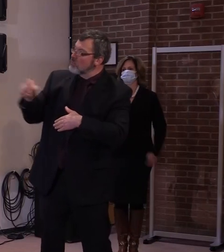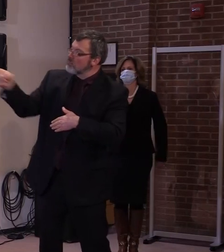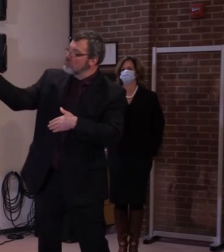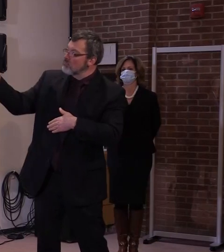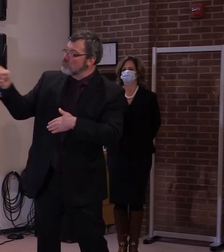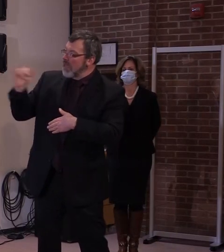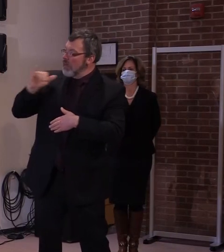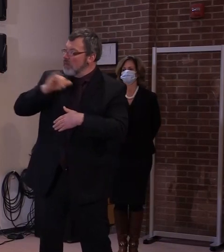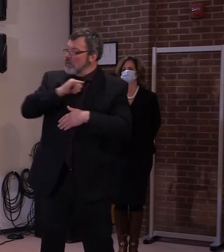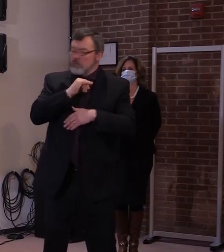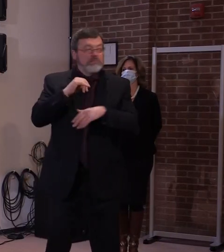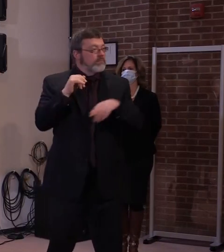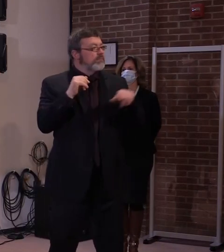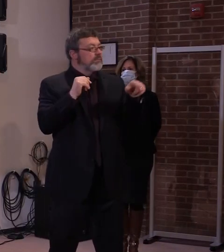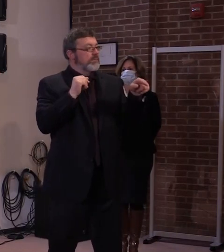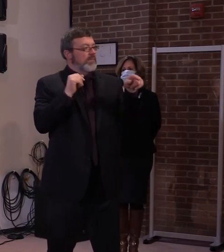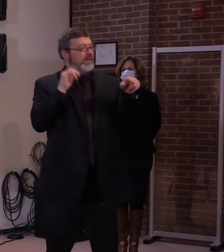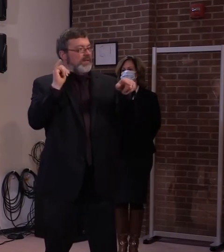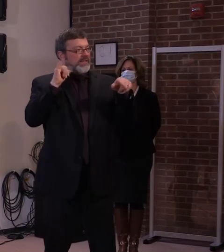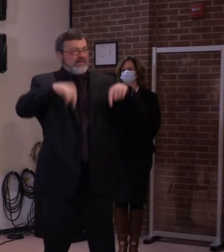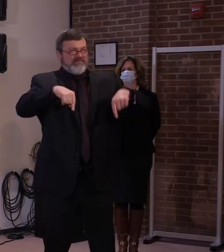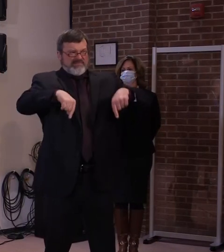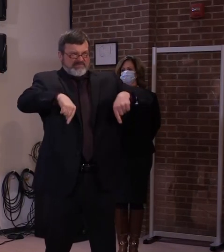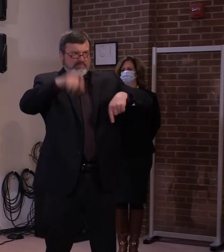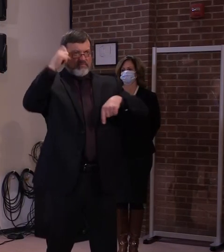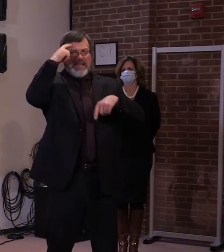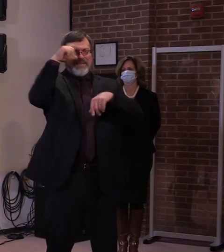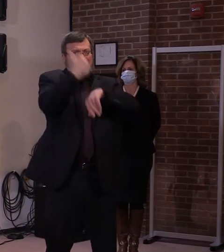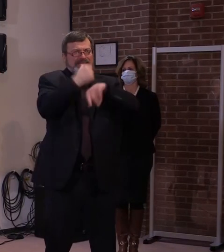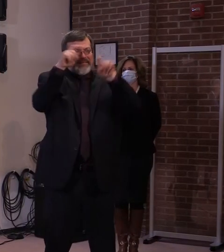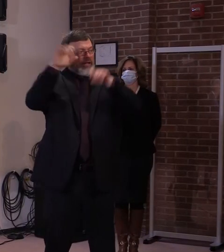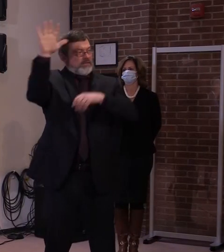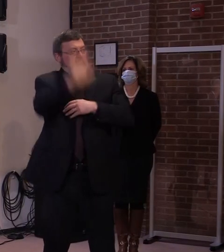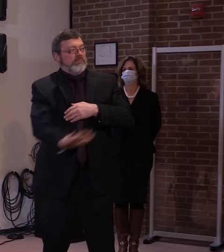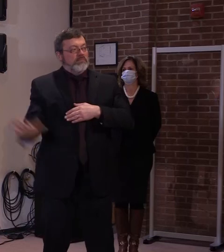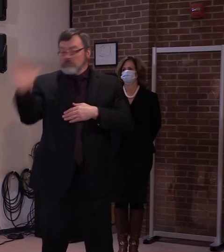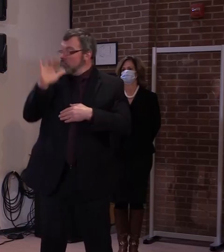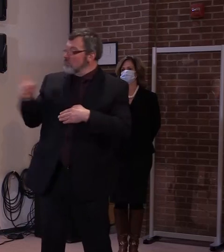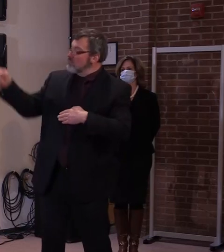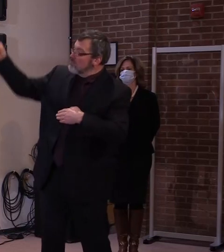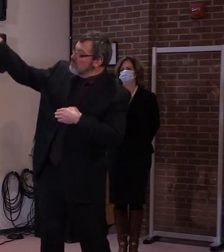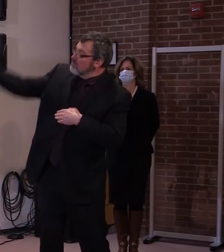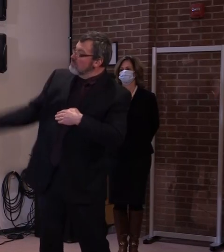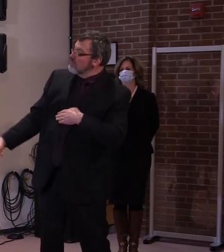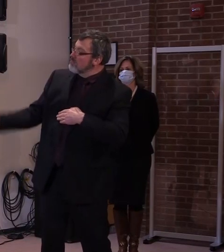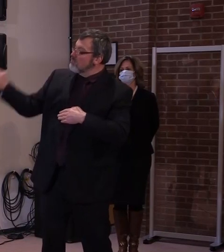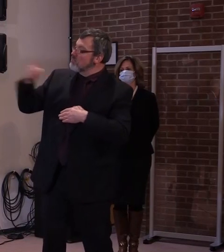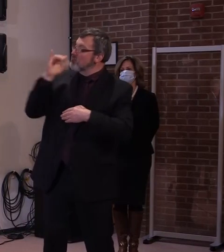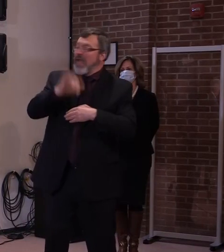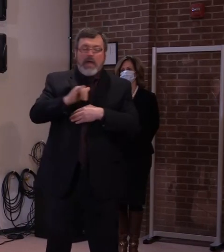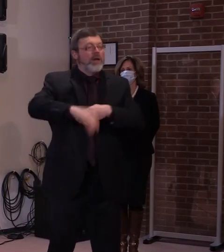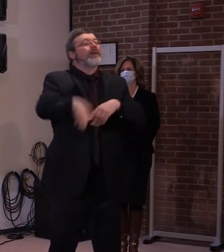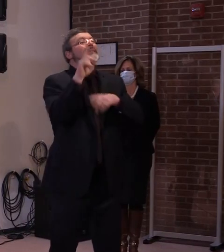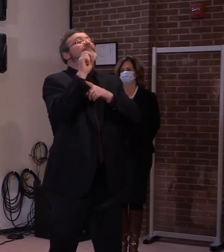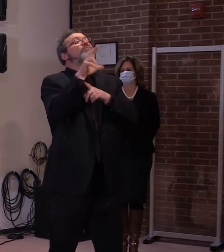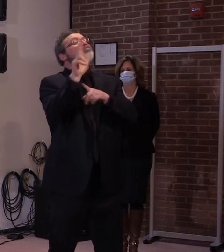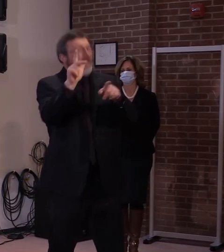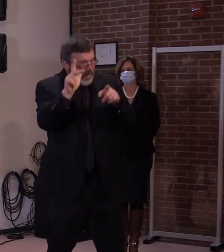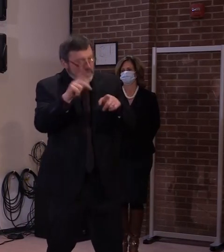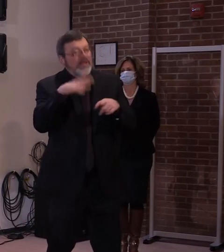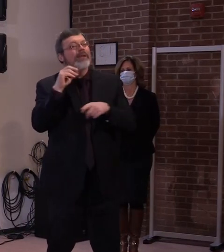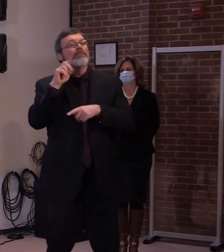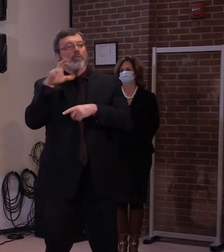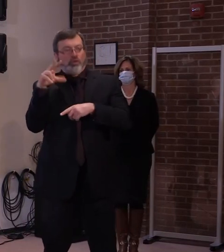over the holidays. Special testing sites are available on December 23rd and 30th. These sites